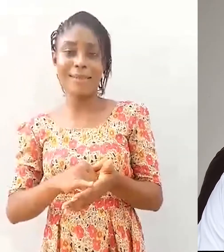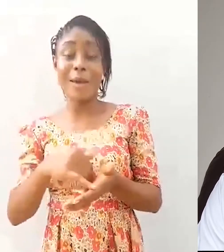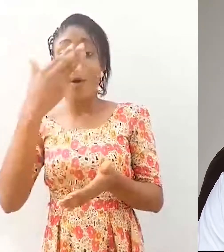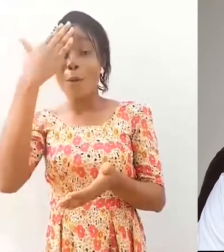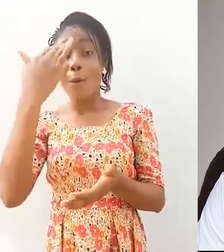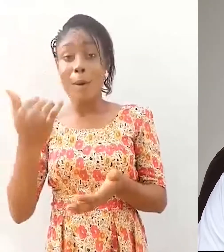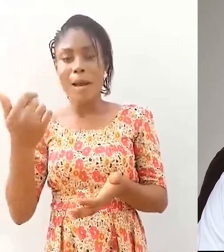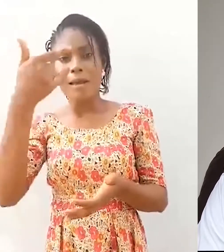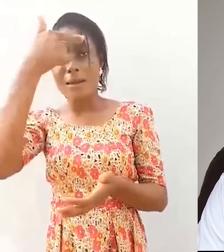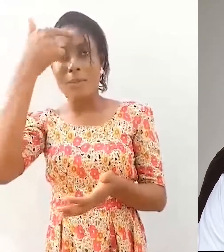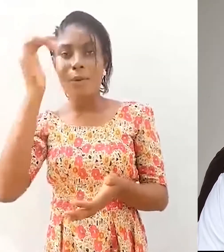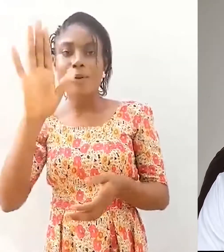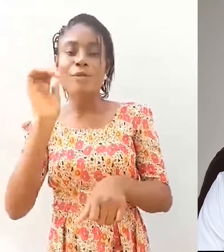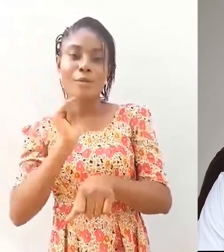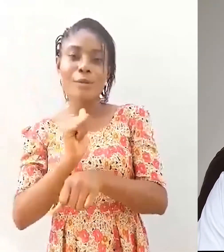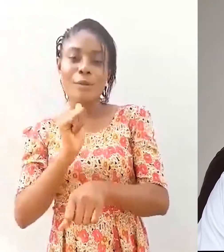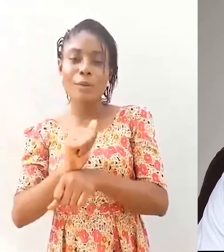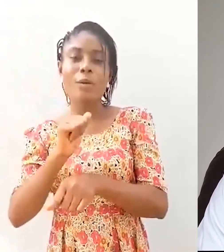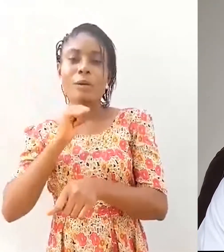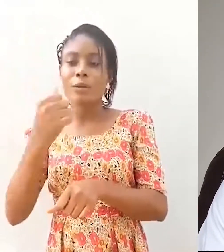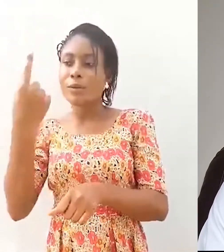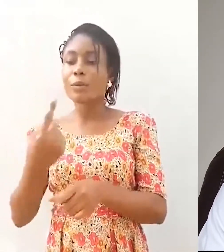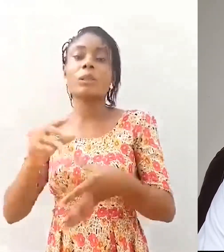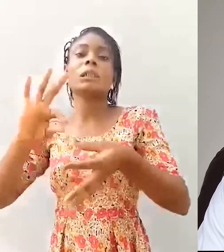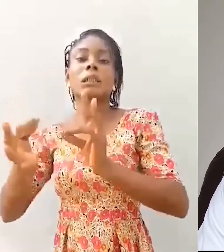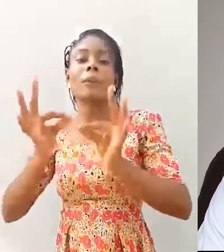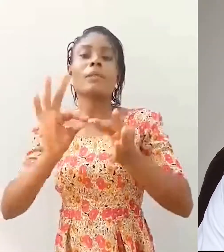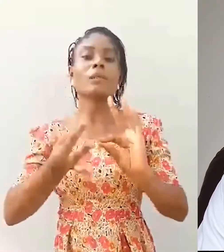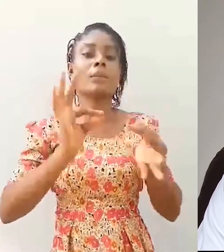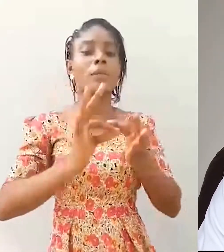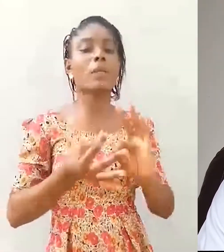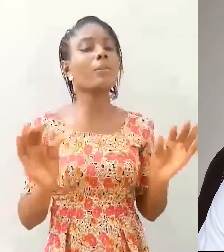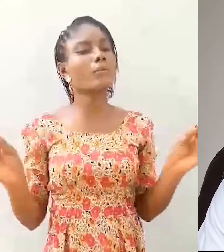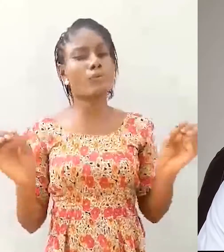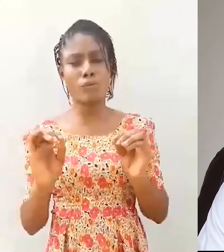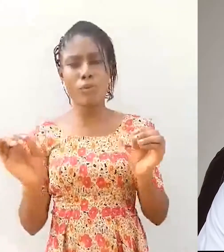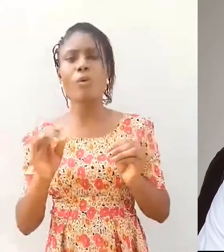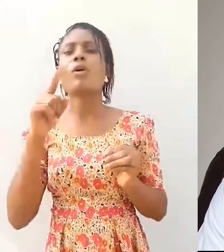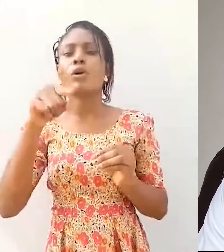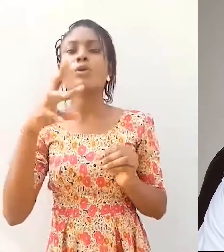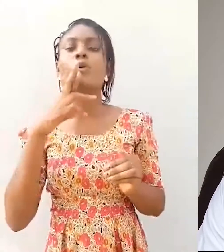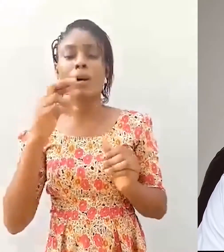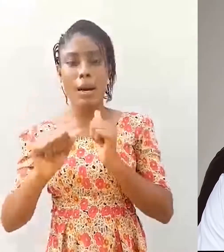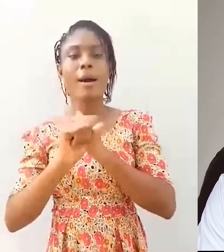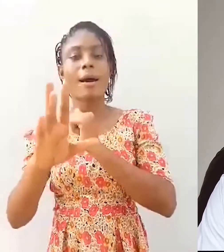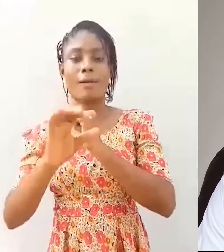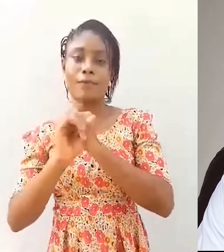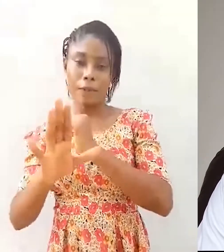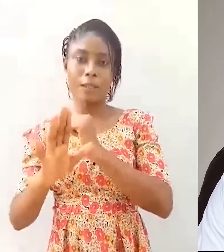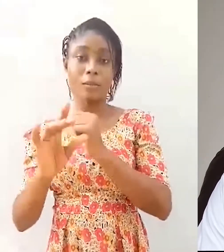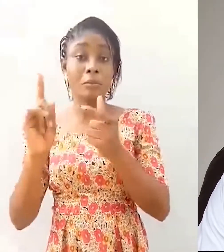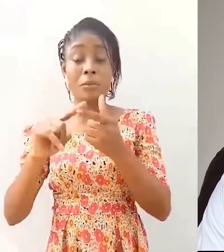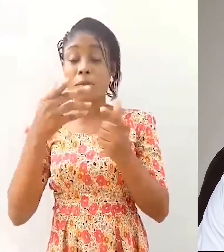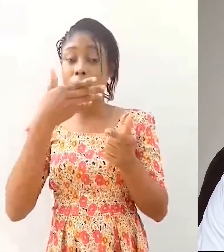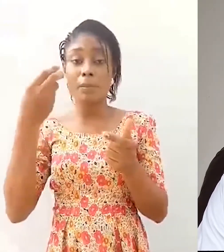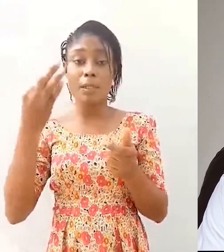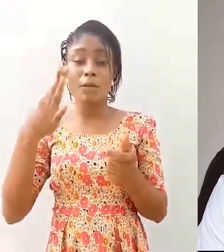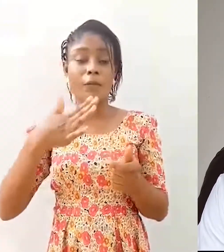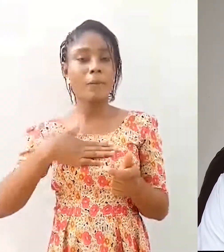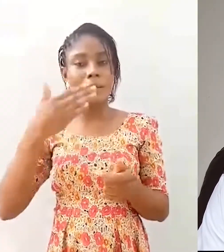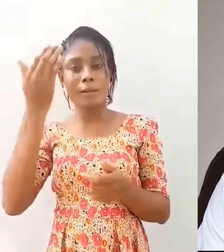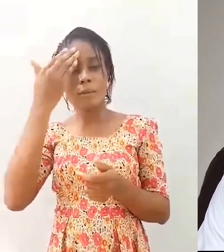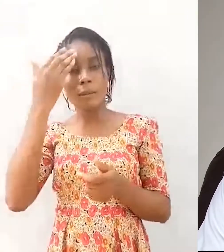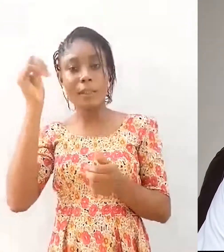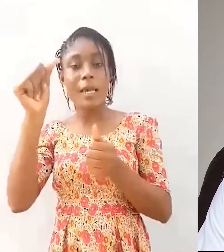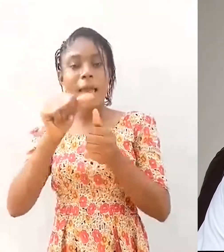You should do that. Why? Because your job is not just only to interpret. You are an advocate. To the